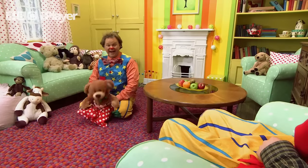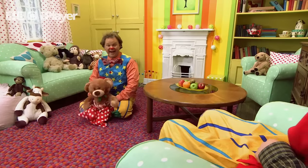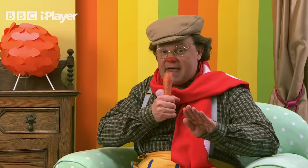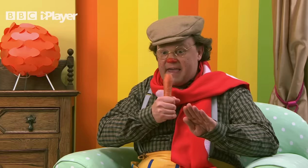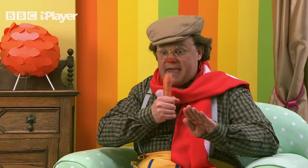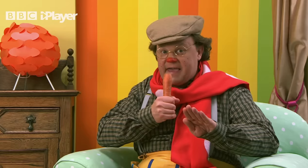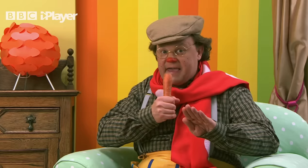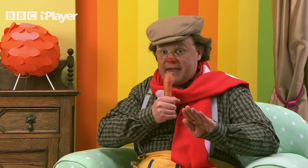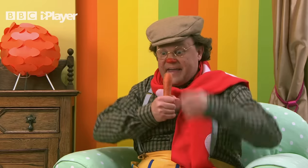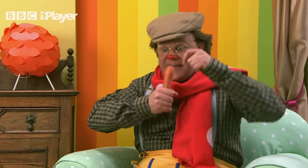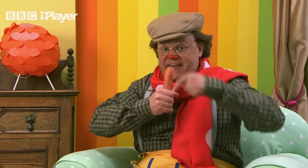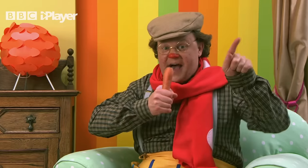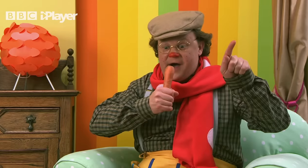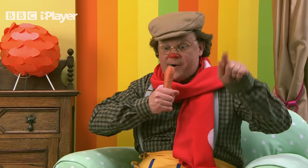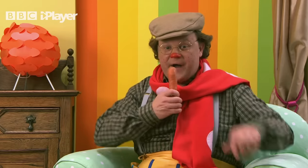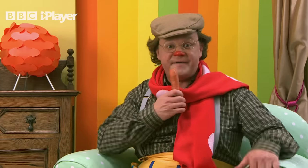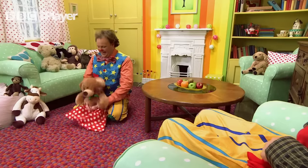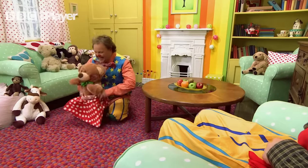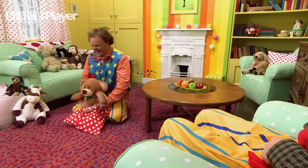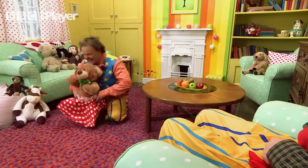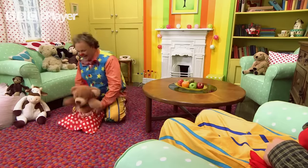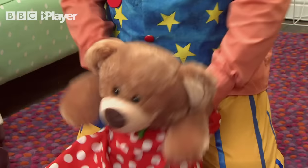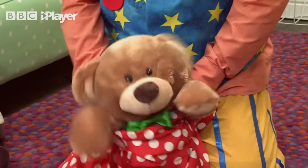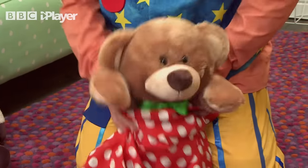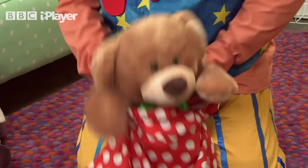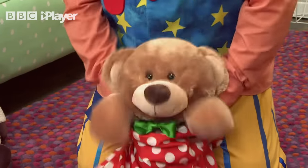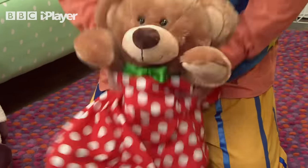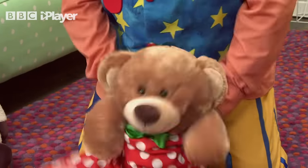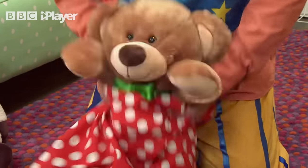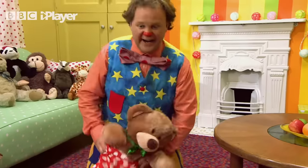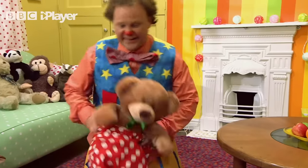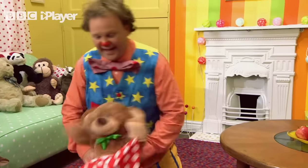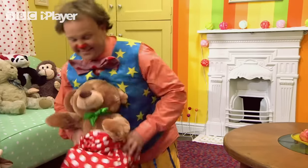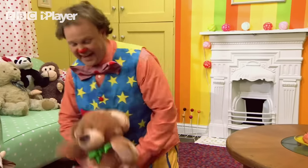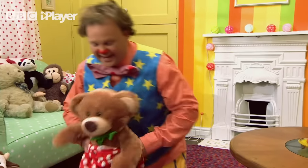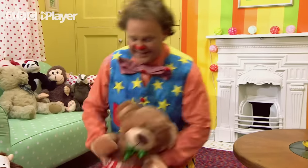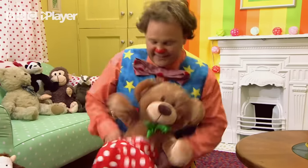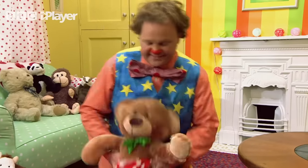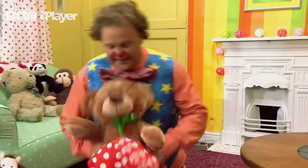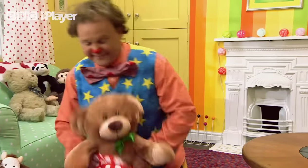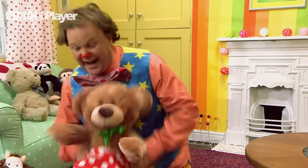steady, go! And he's off! Oh, and he's doing very well, and that's it! You're doing so well!